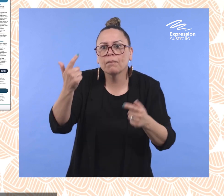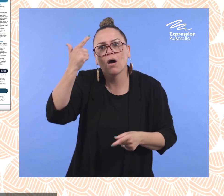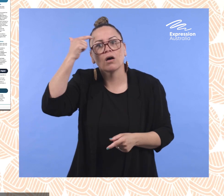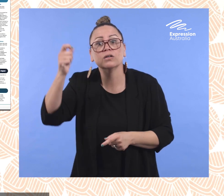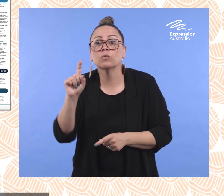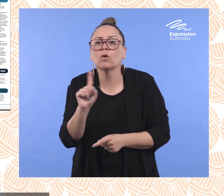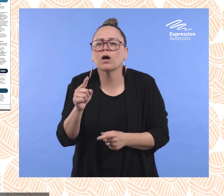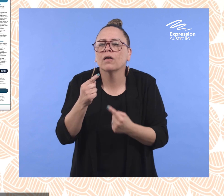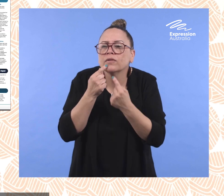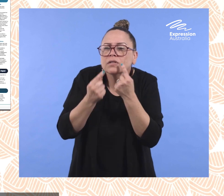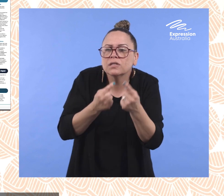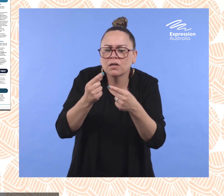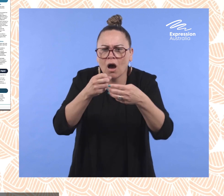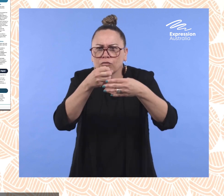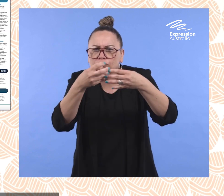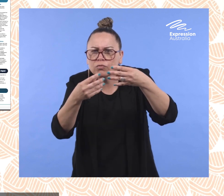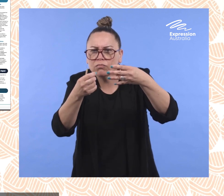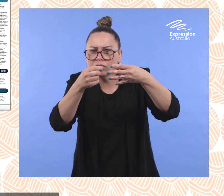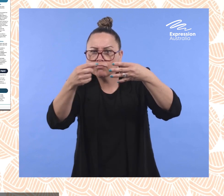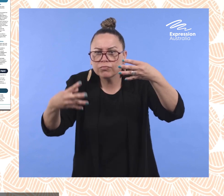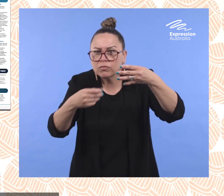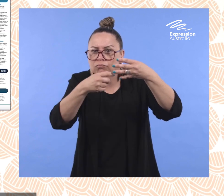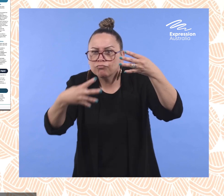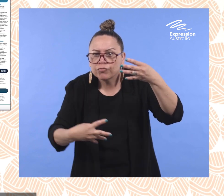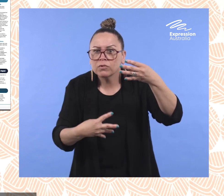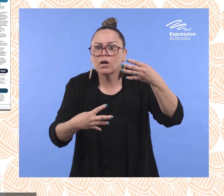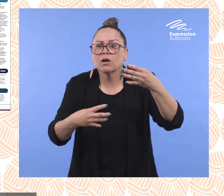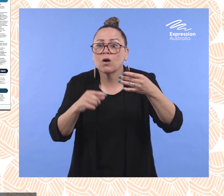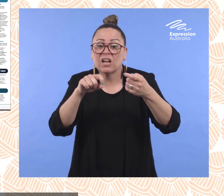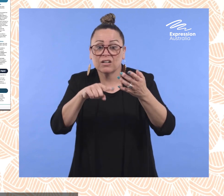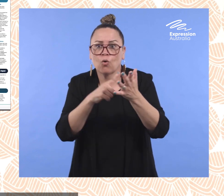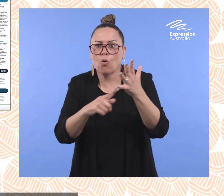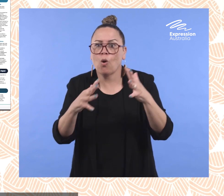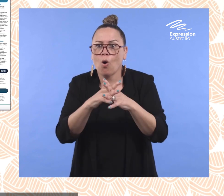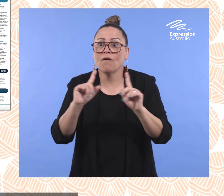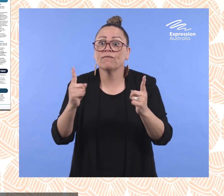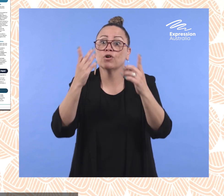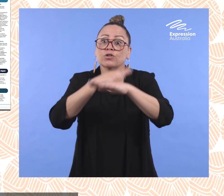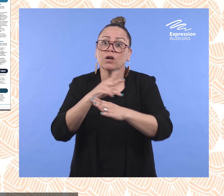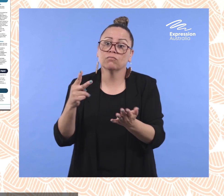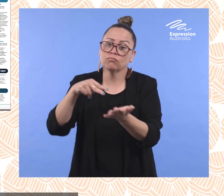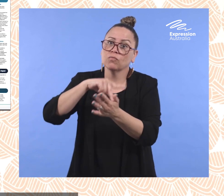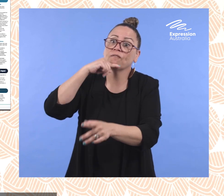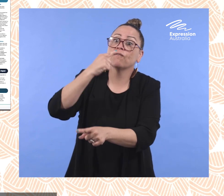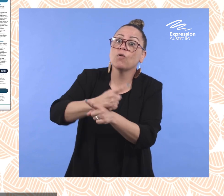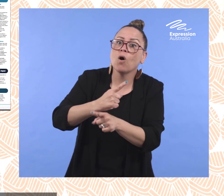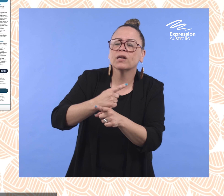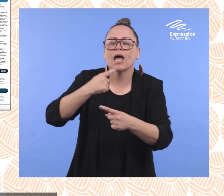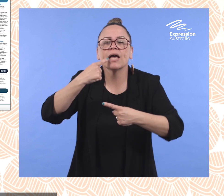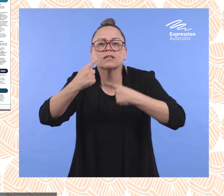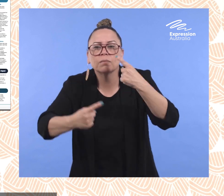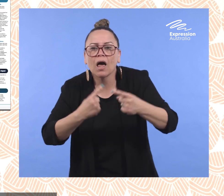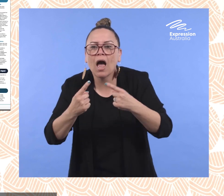sense, some idea of what the details will look like. In this report, the Indigenous Voice describes the